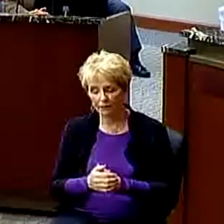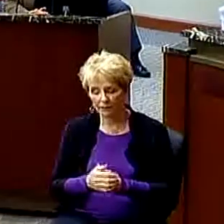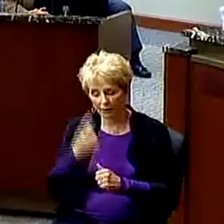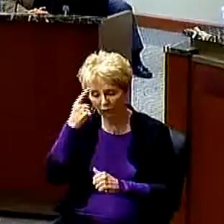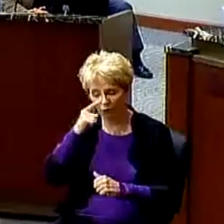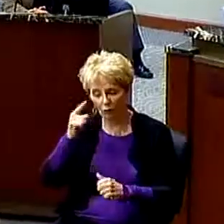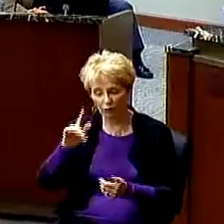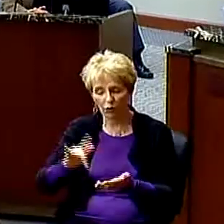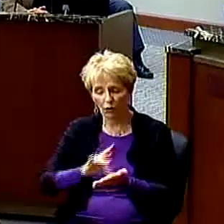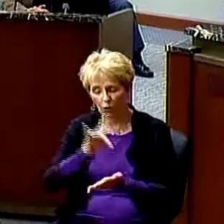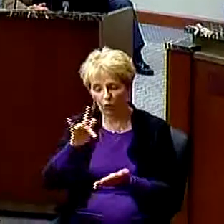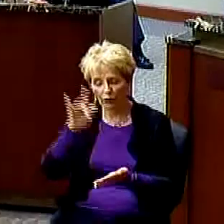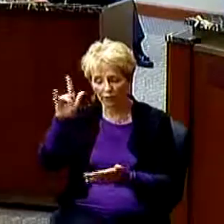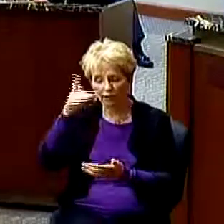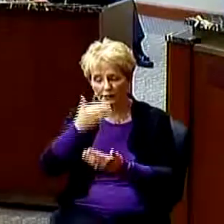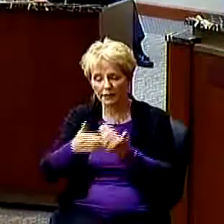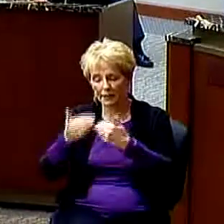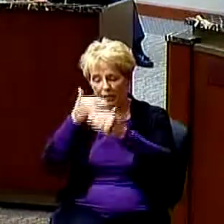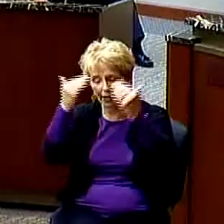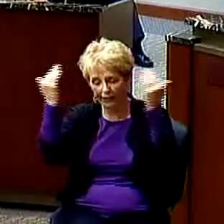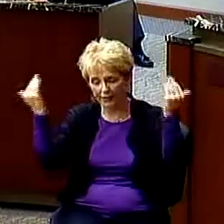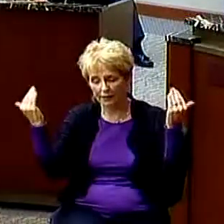for the glory of the skies,